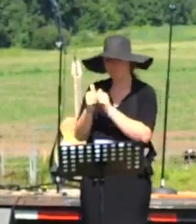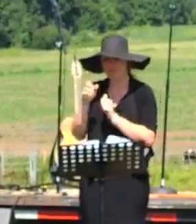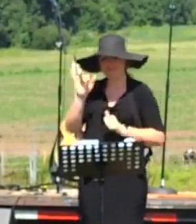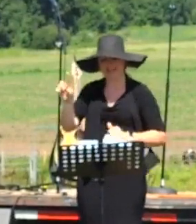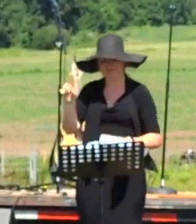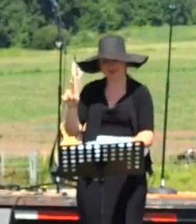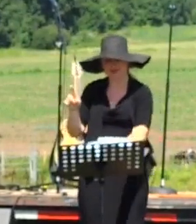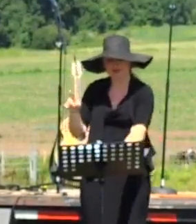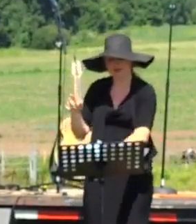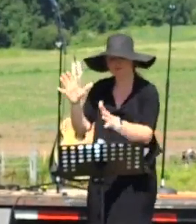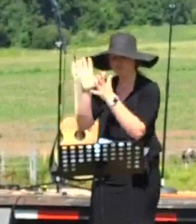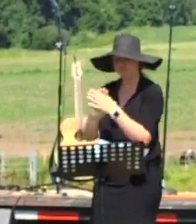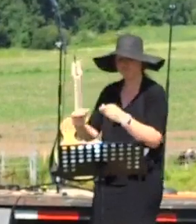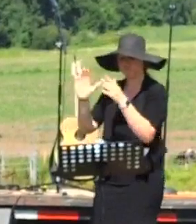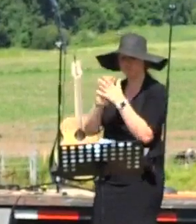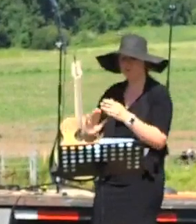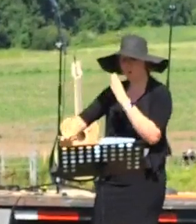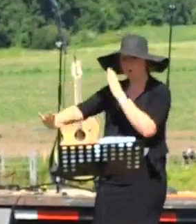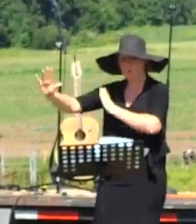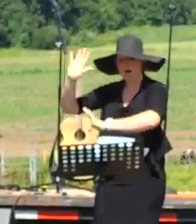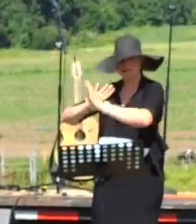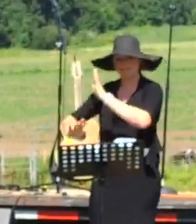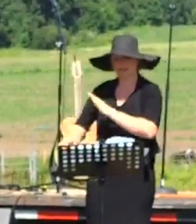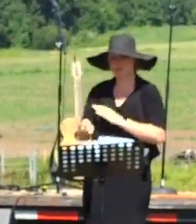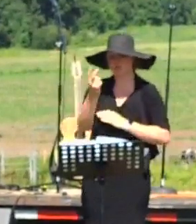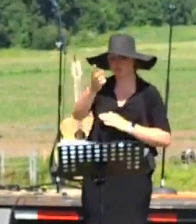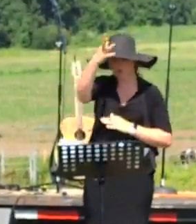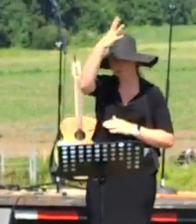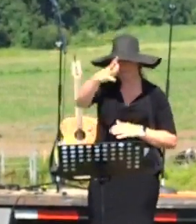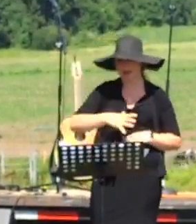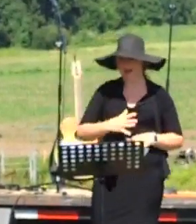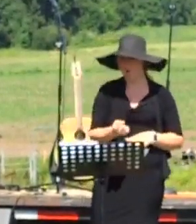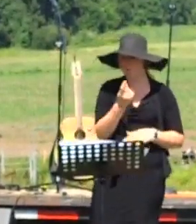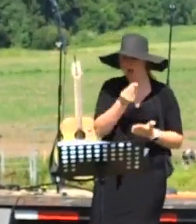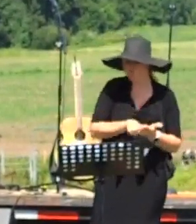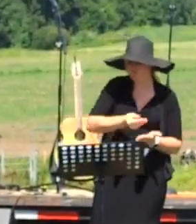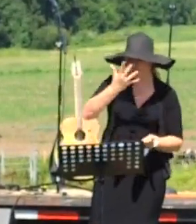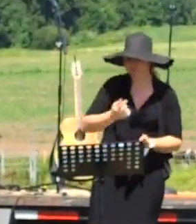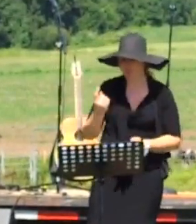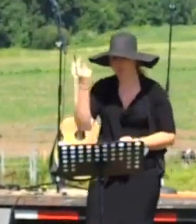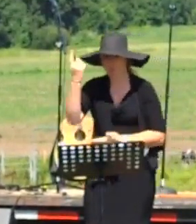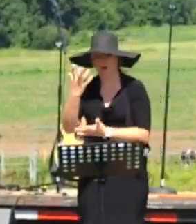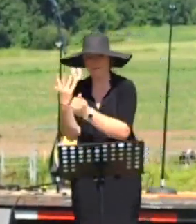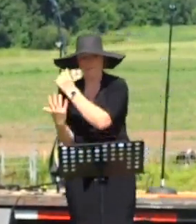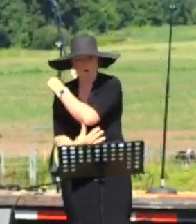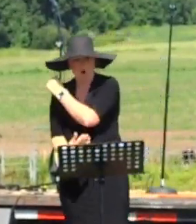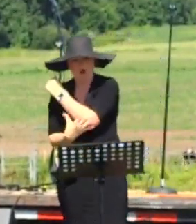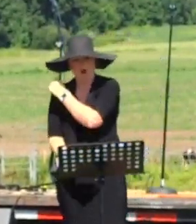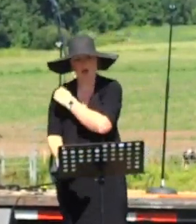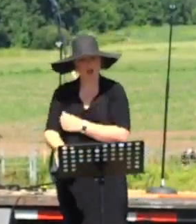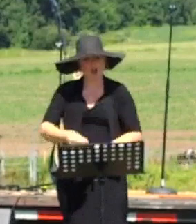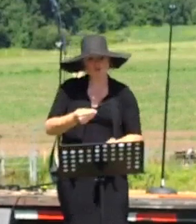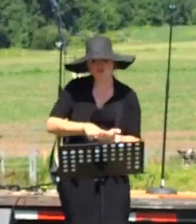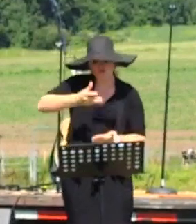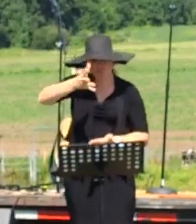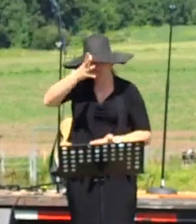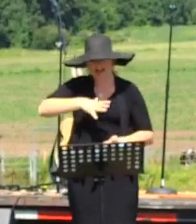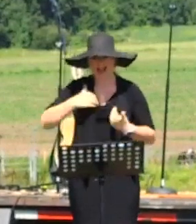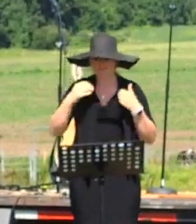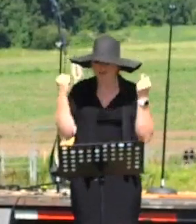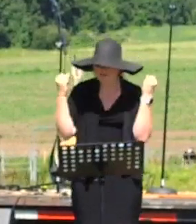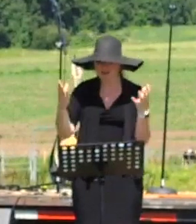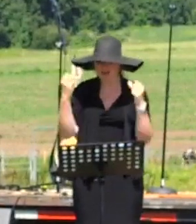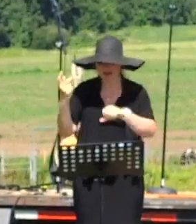man owned a great many sheep and cattle. The poor man owned nothing but one little lamb he had